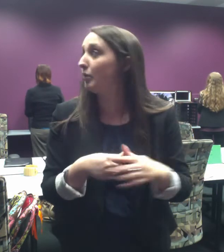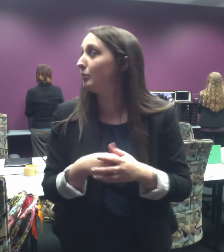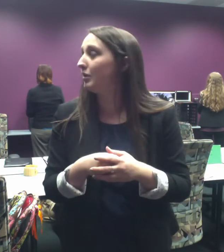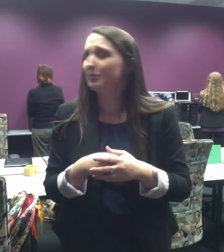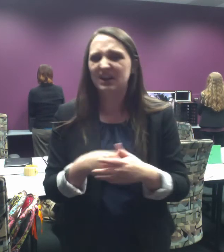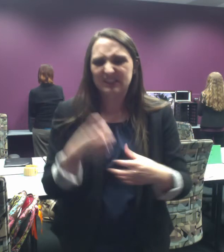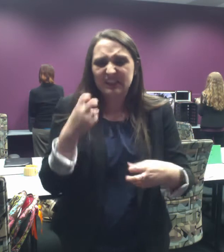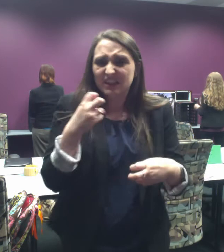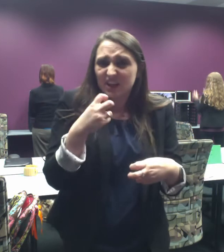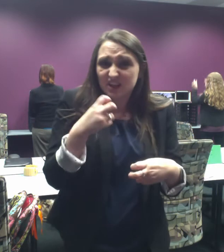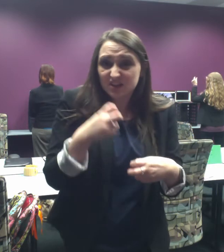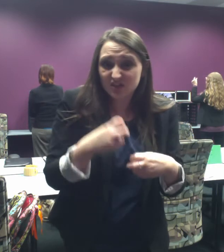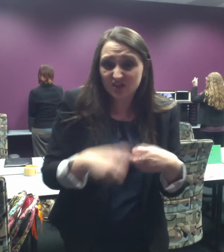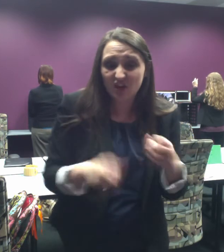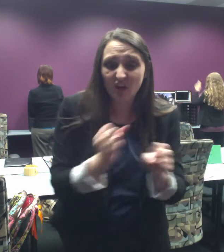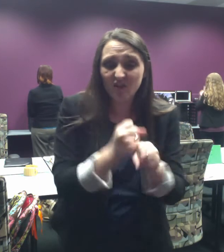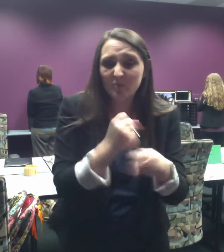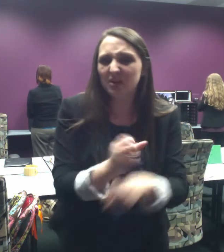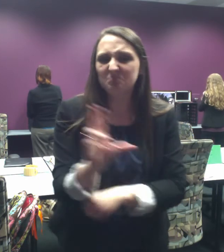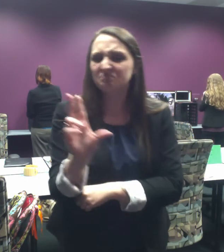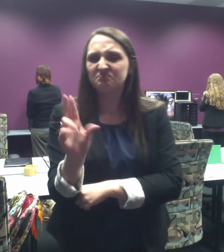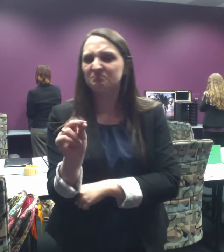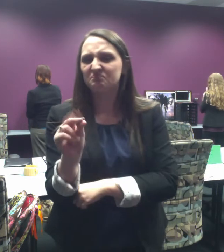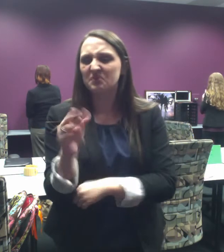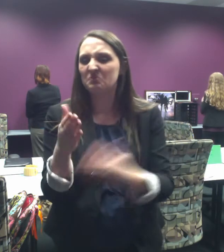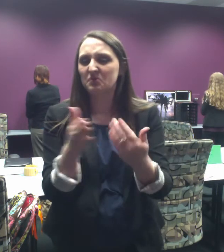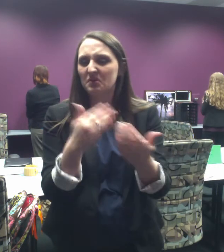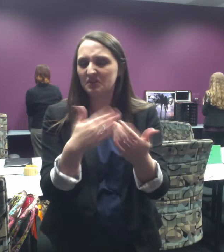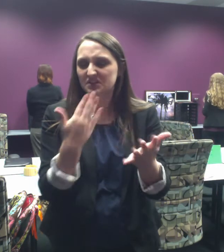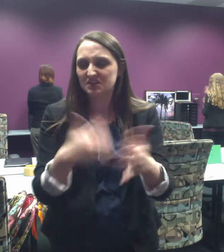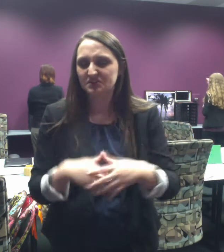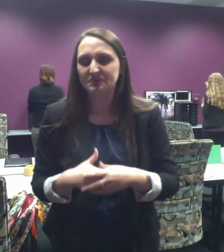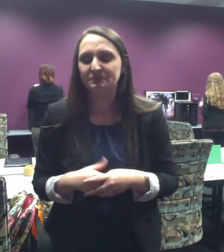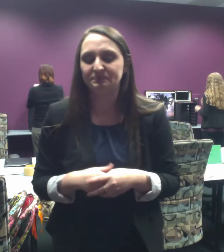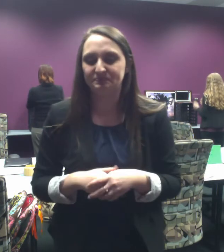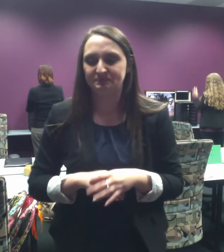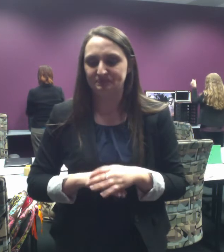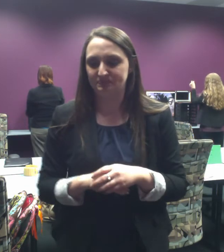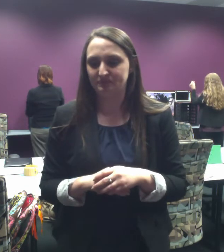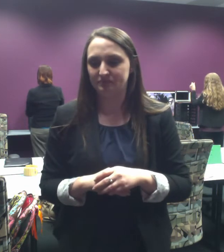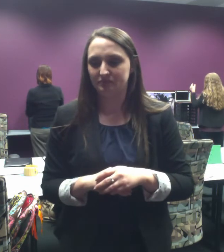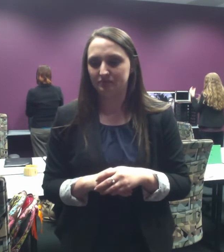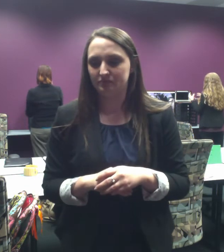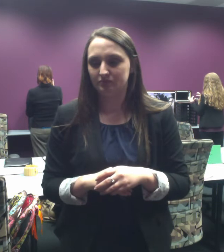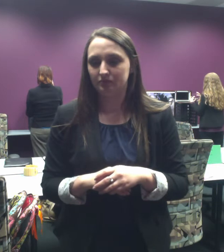it, dip it in some water, presto, change to a wet bulb thermometer. We actually have two more vocabulary.